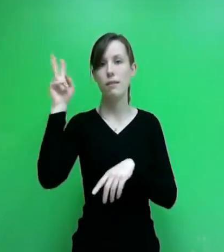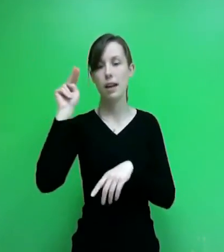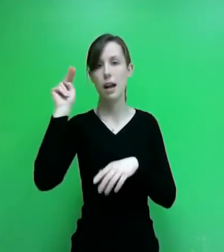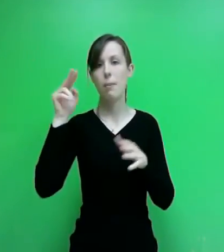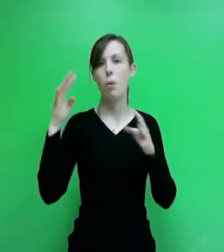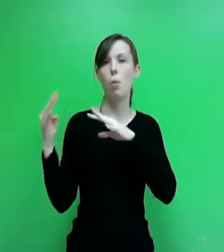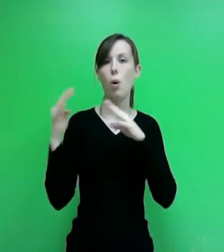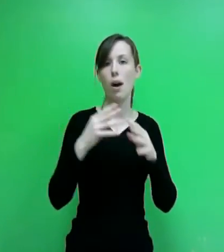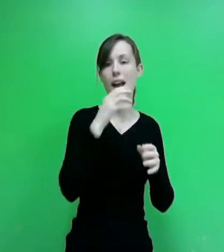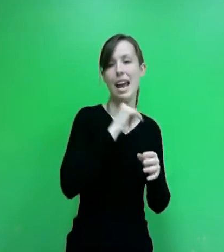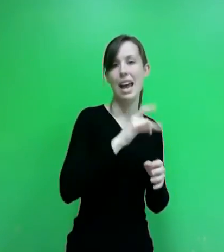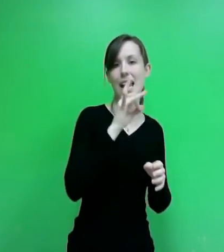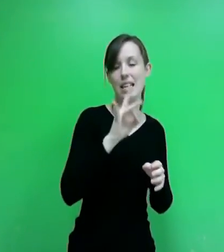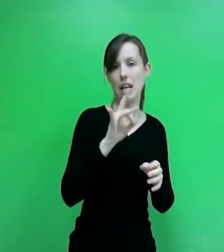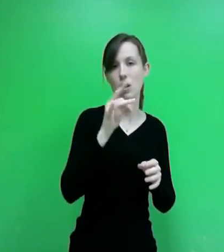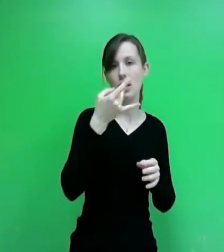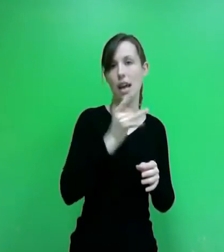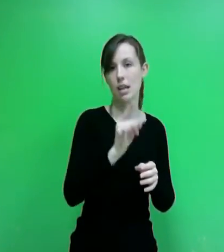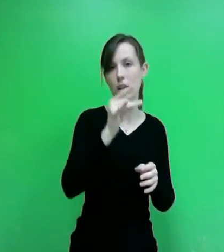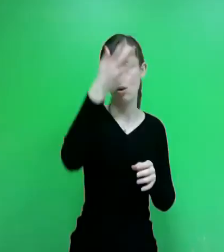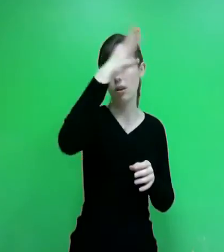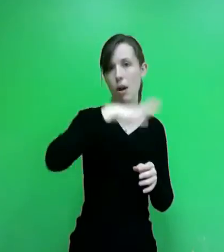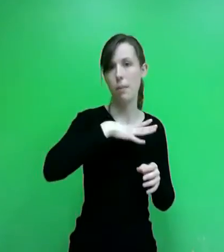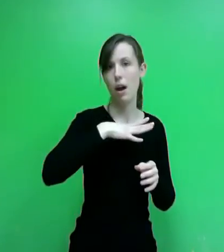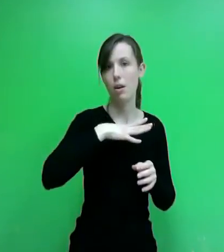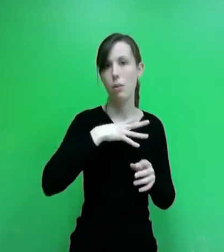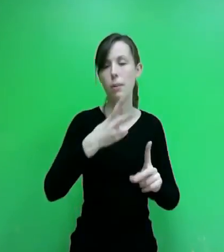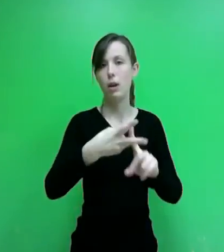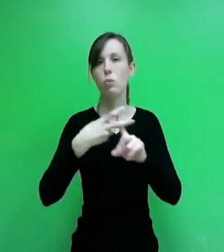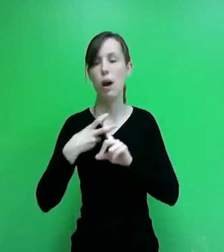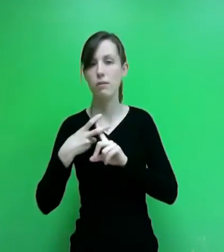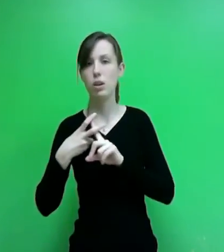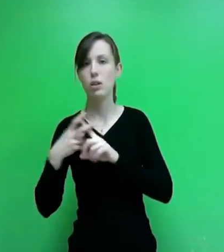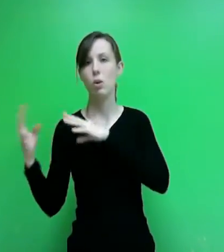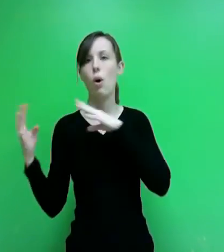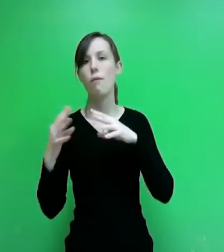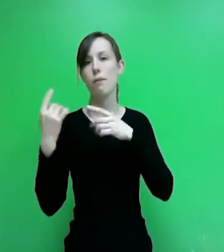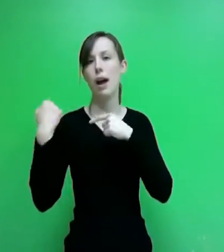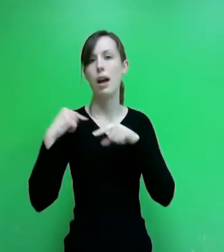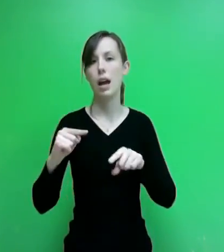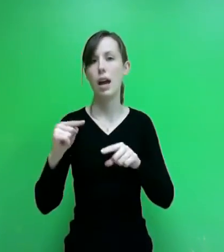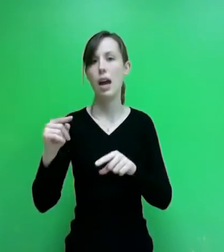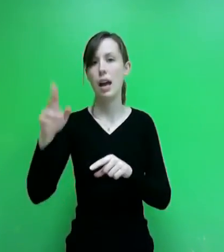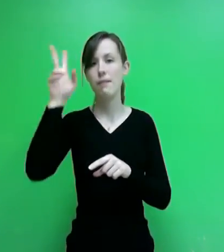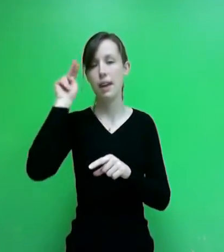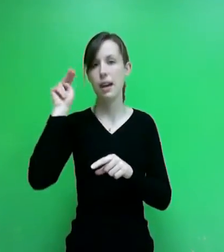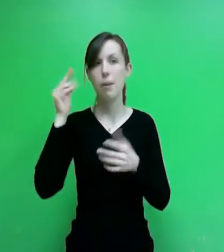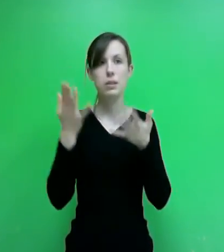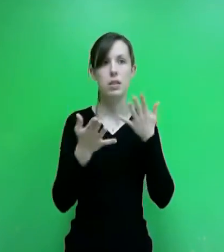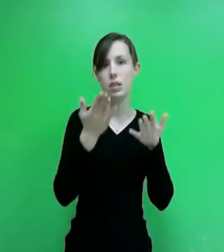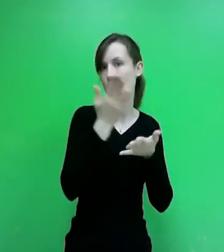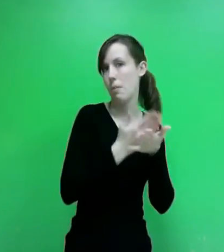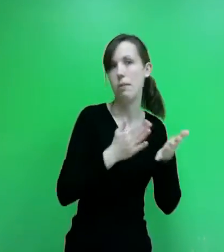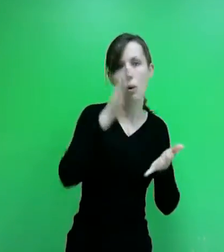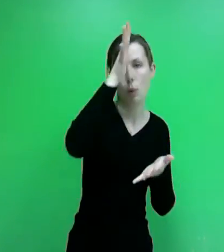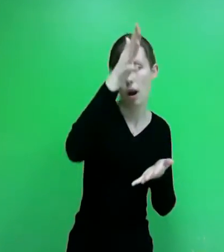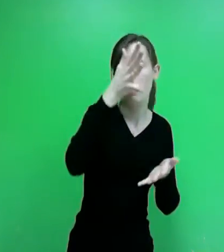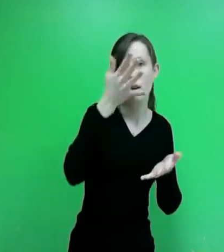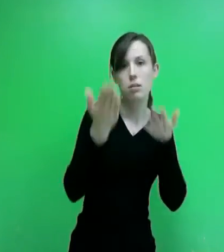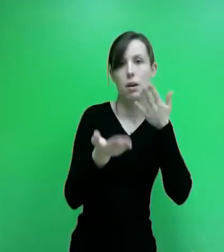men in this country were being drafted to go fight in Vietnam. Some of your grandpas may have fought in Vietnam.